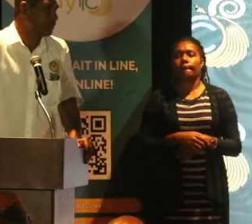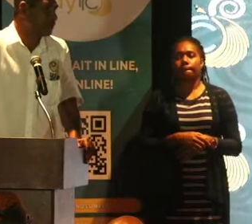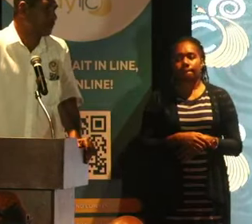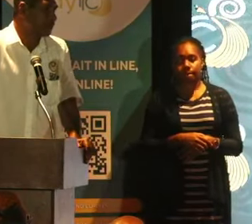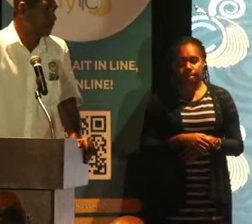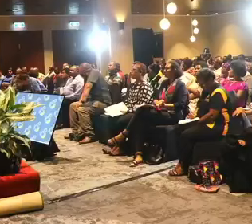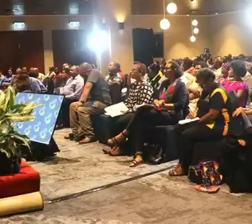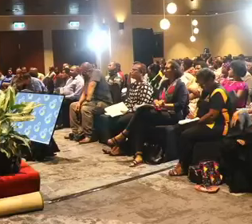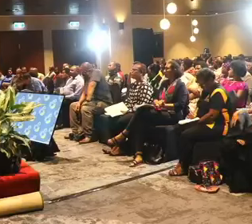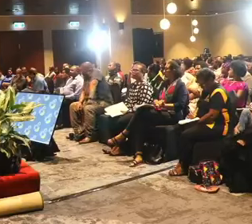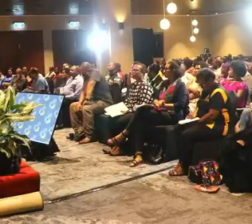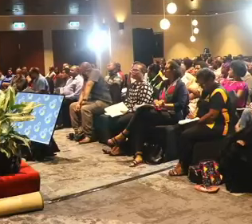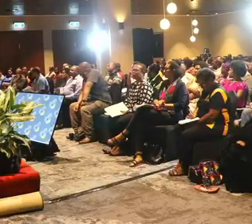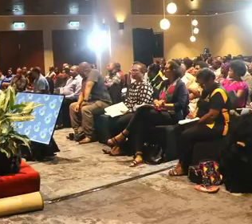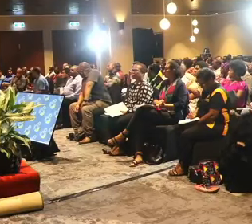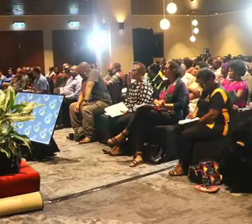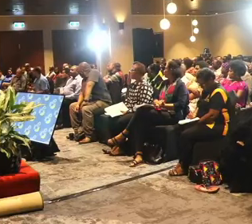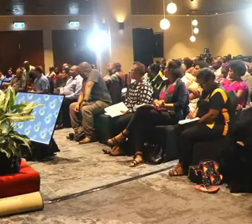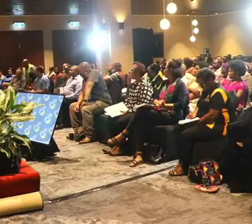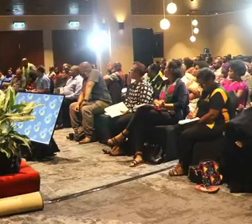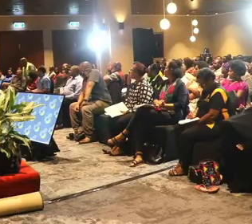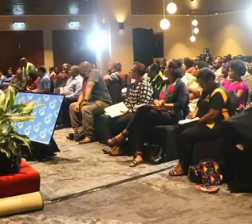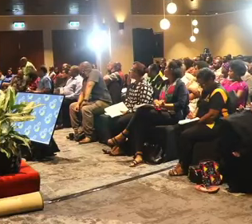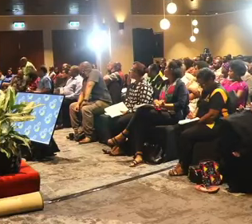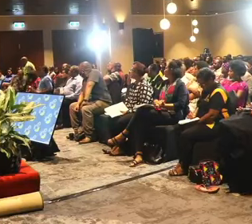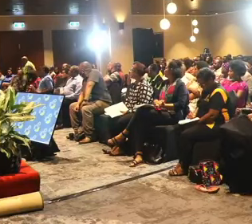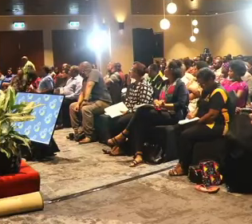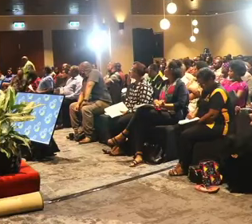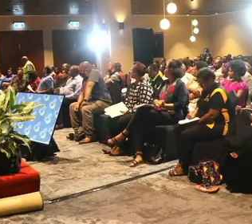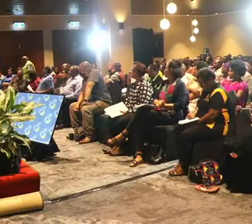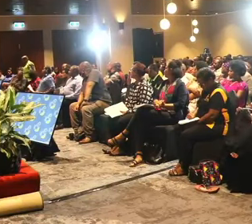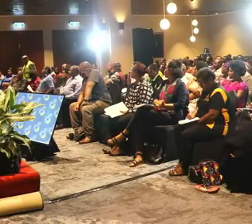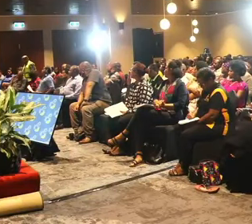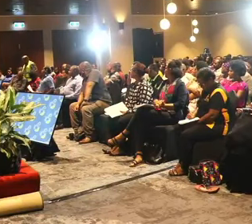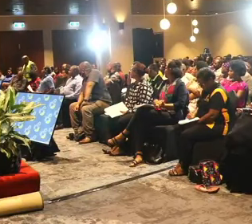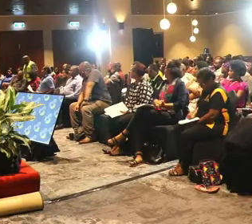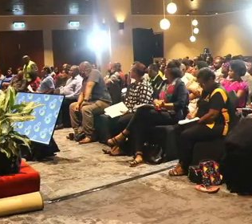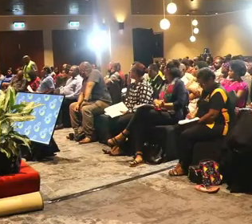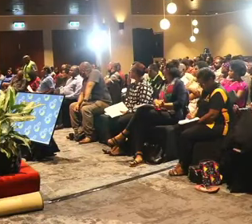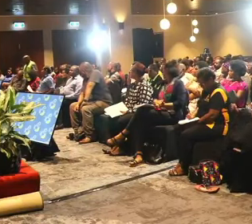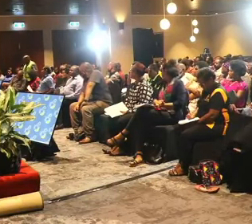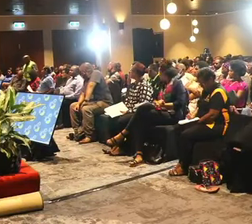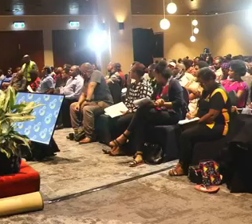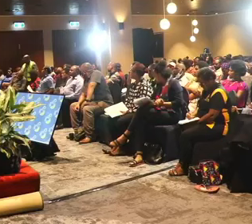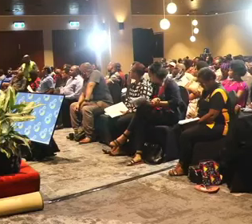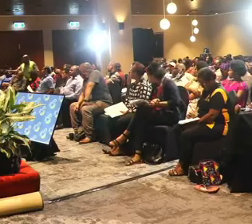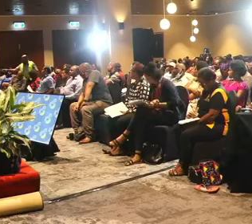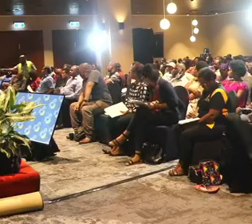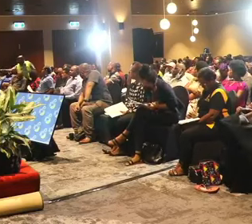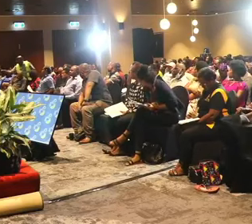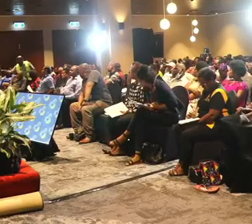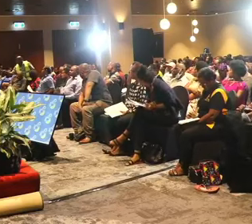that side. And we will move on to our next speaker.